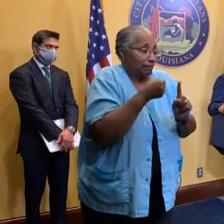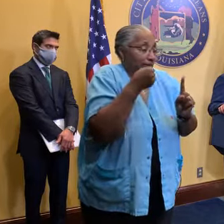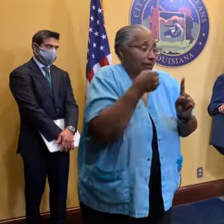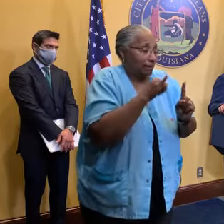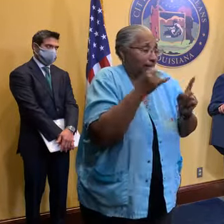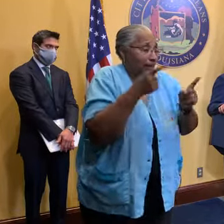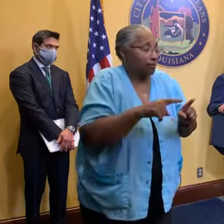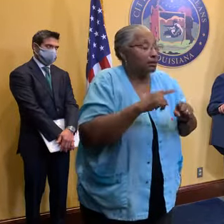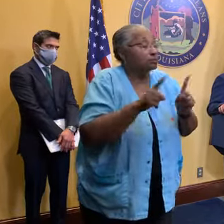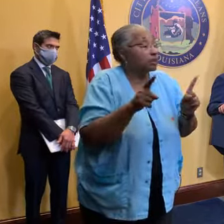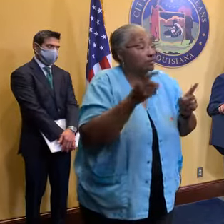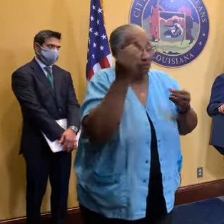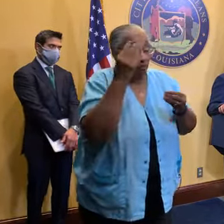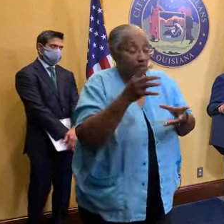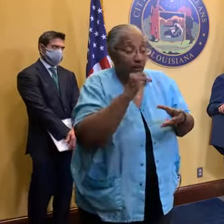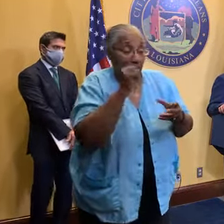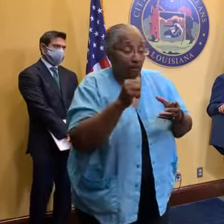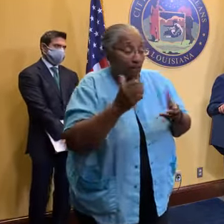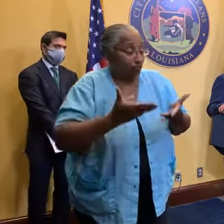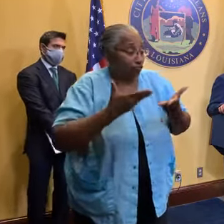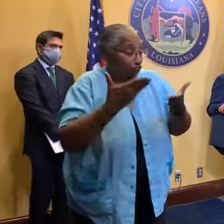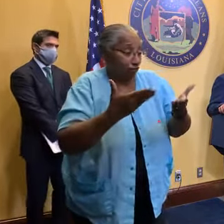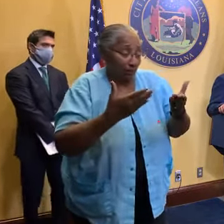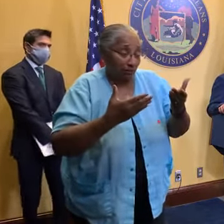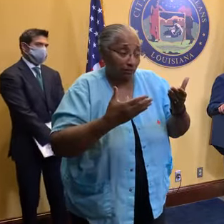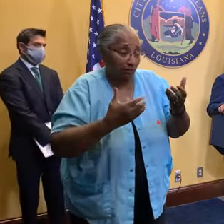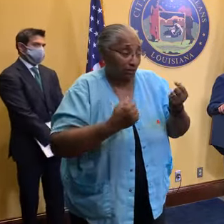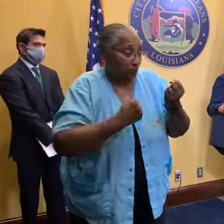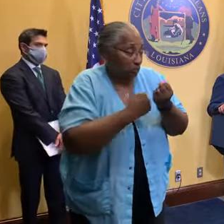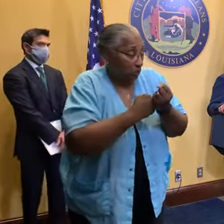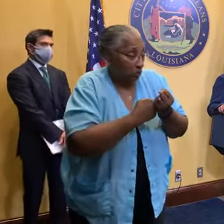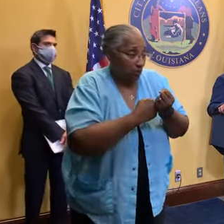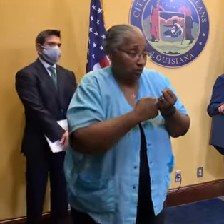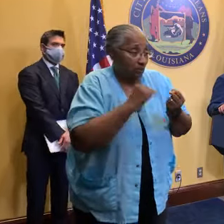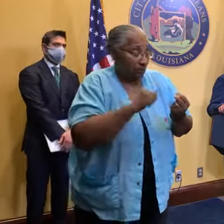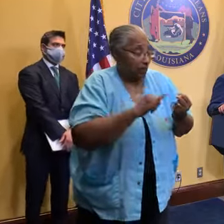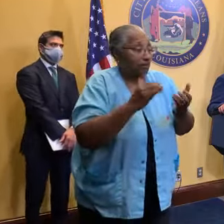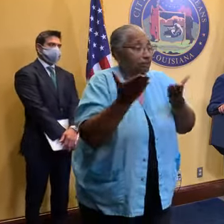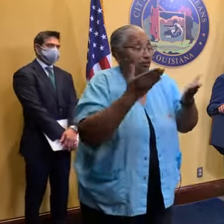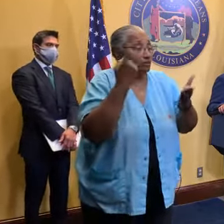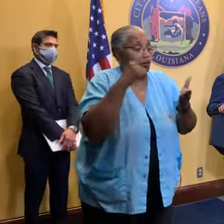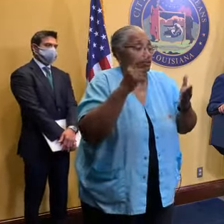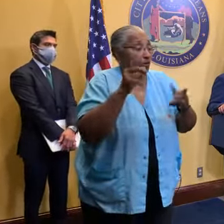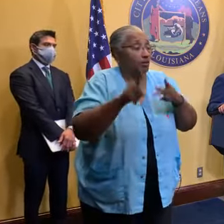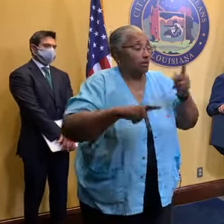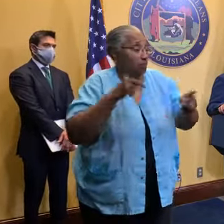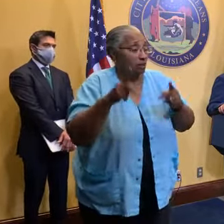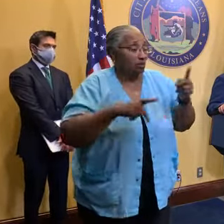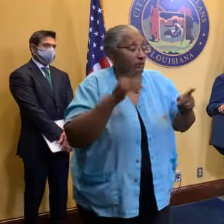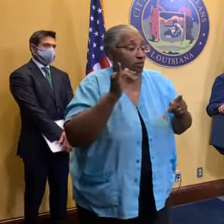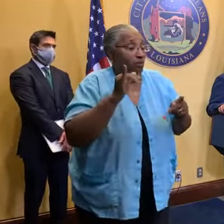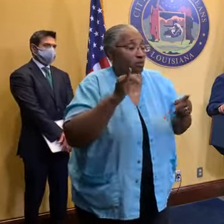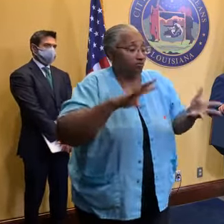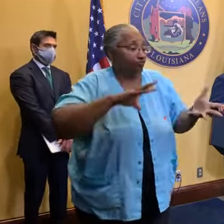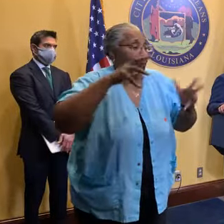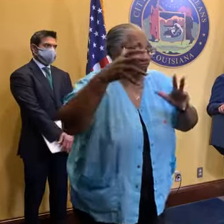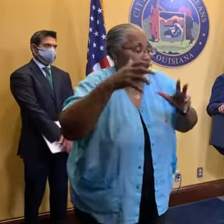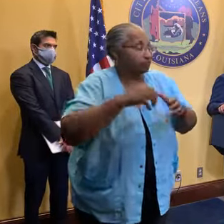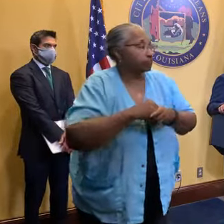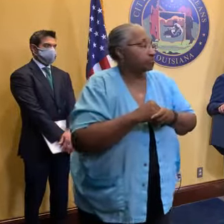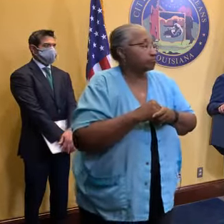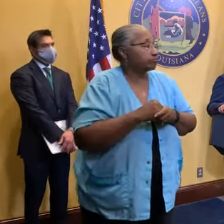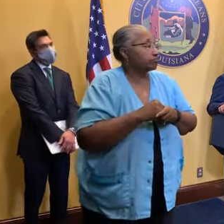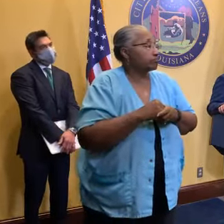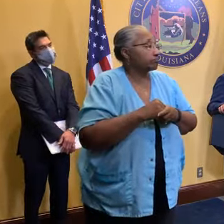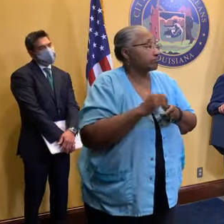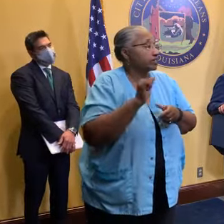suggest in any way that the services to the public have been jeopardized. Any other questions?